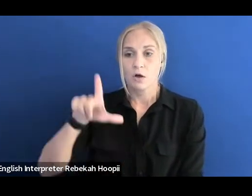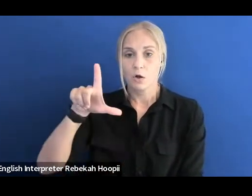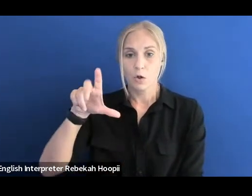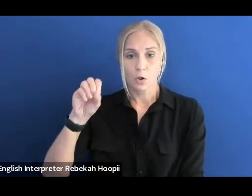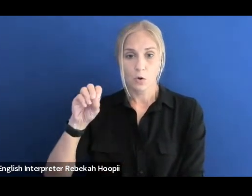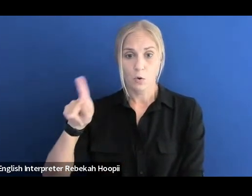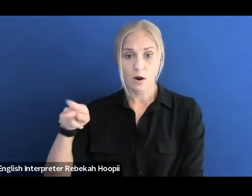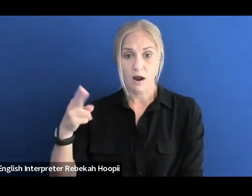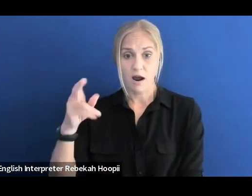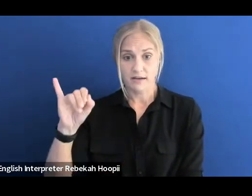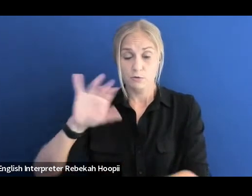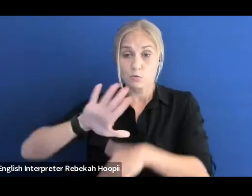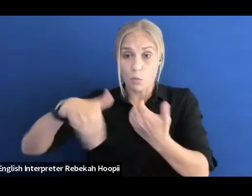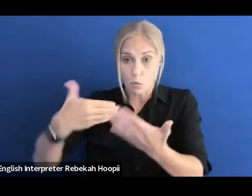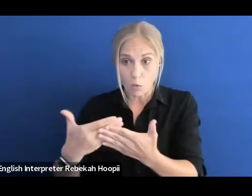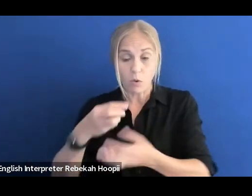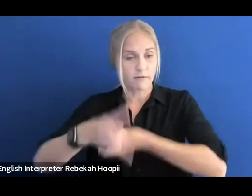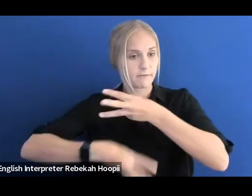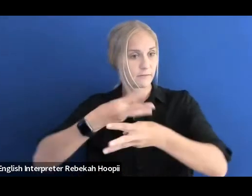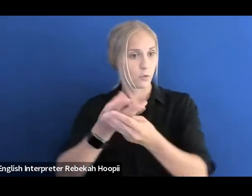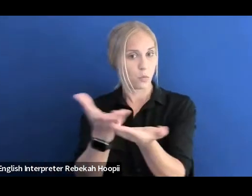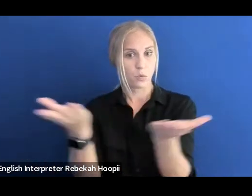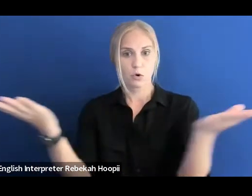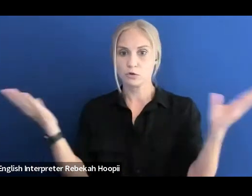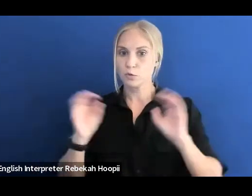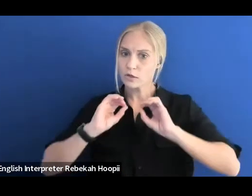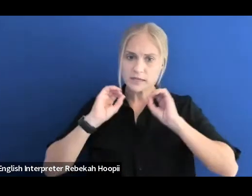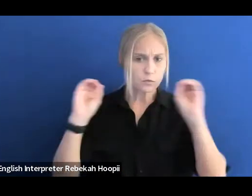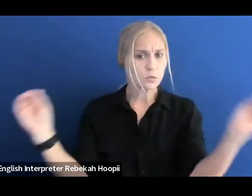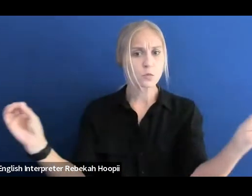world so that there is no war,